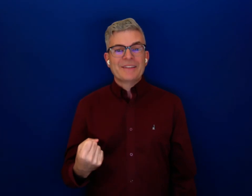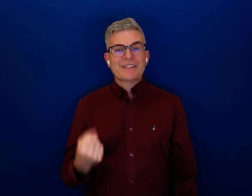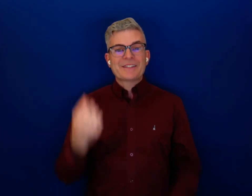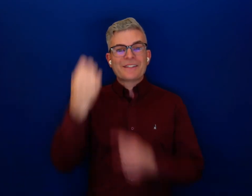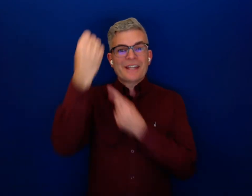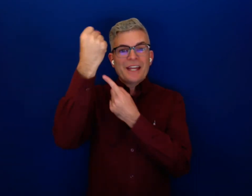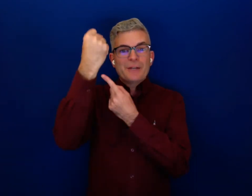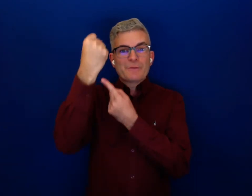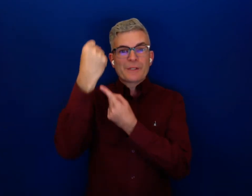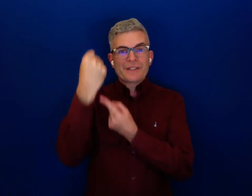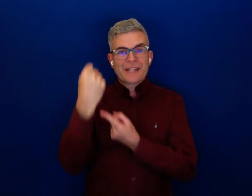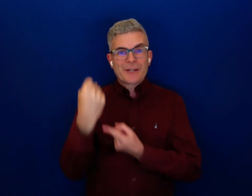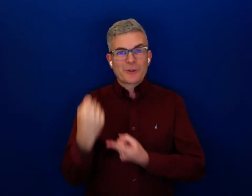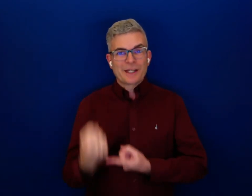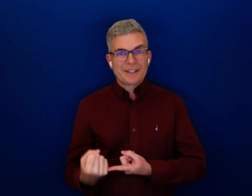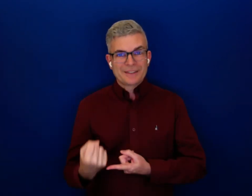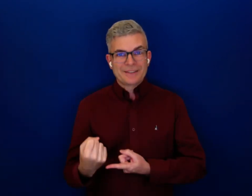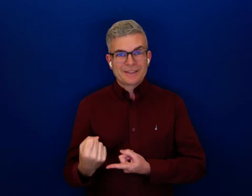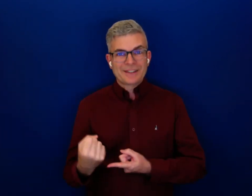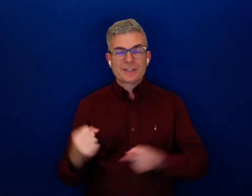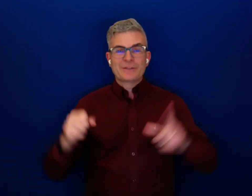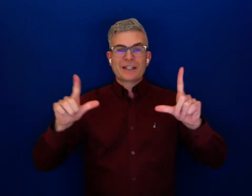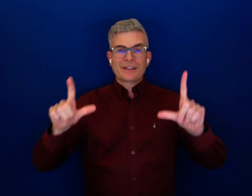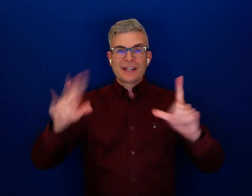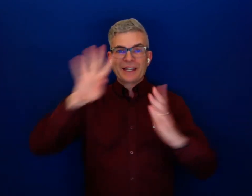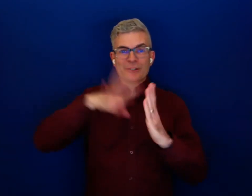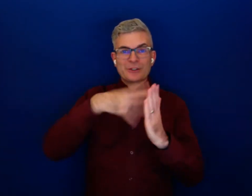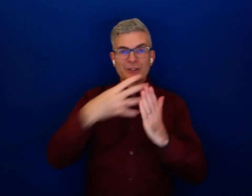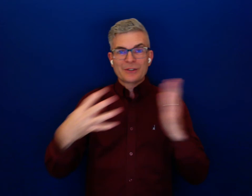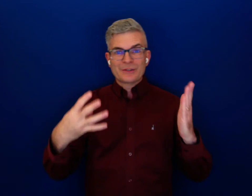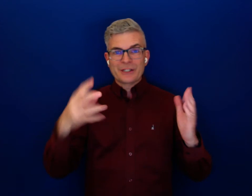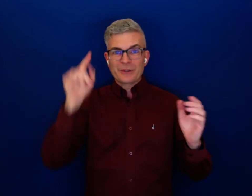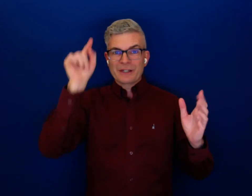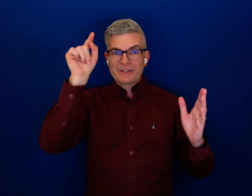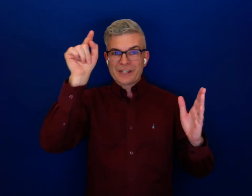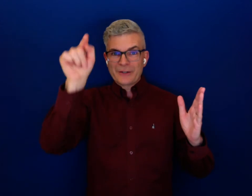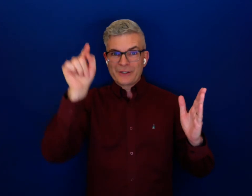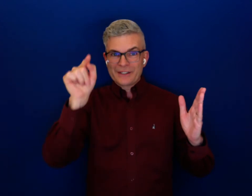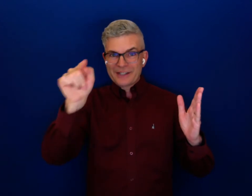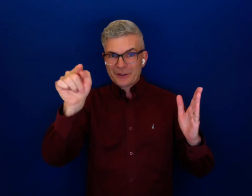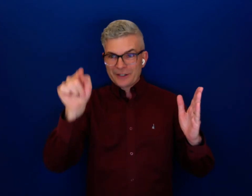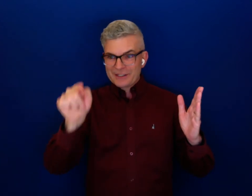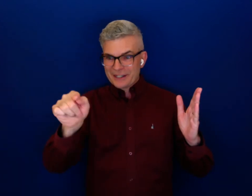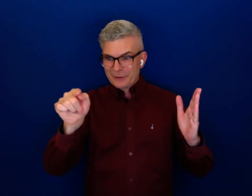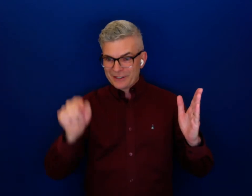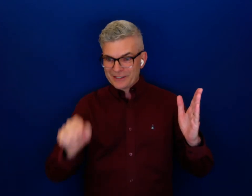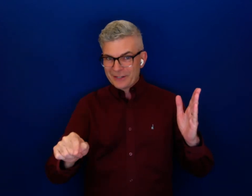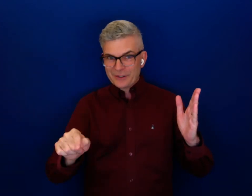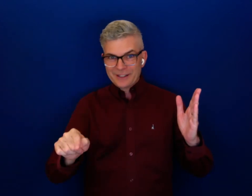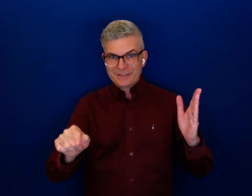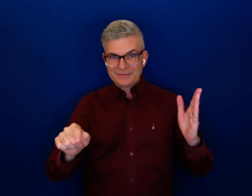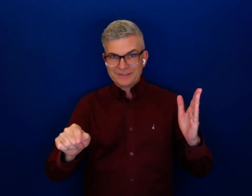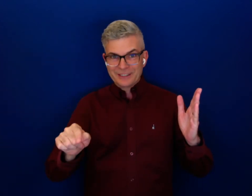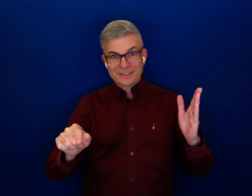This is every Saturday. Think of like the calendar, and you have Saturday, Saturday, Saturday, Saturday, and